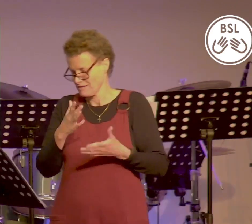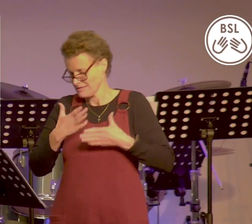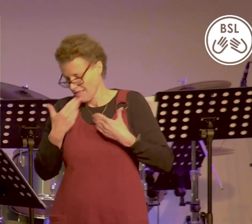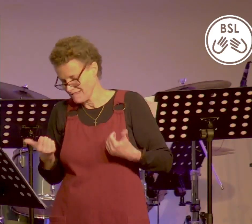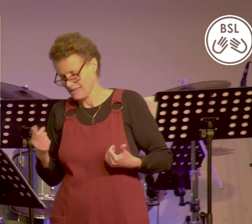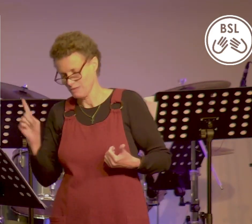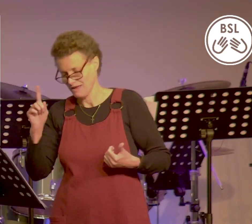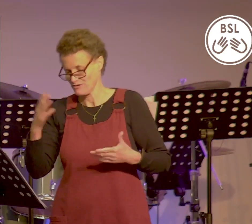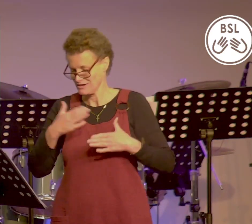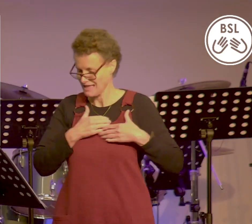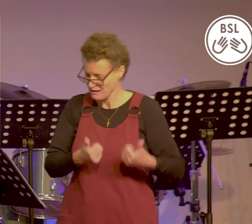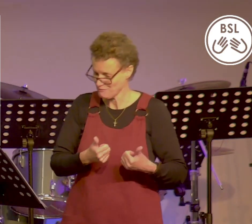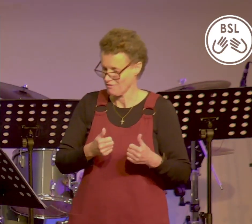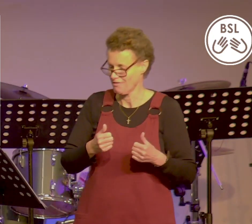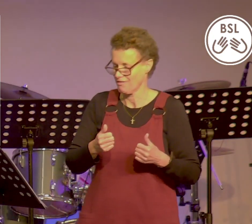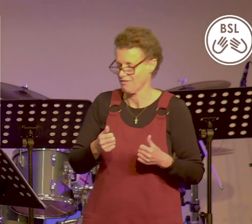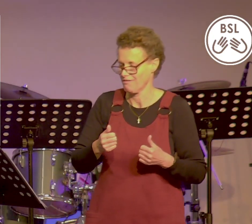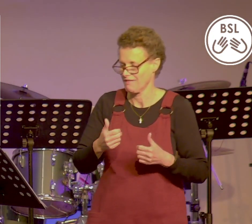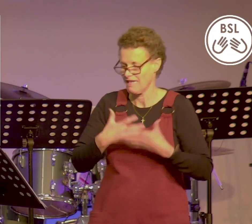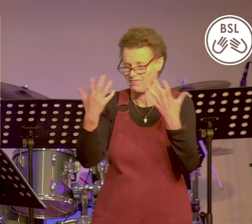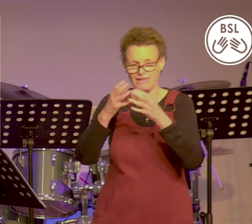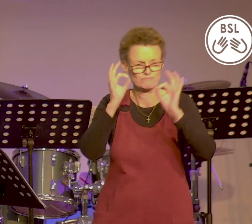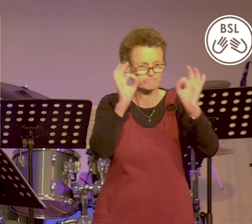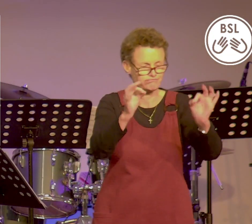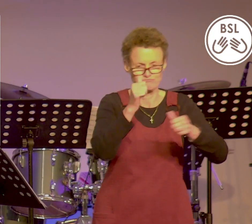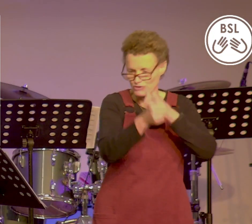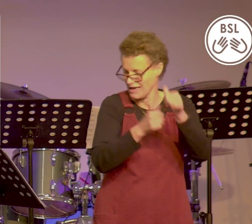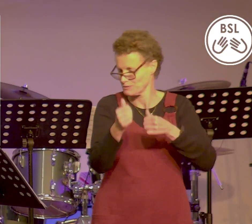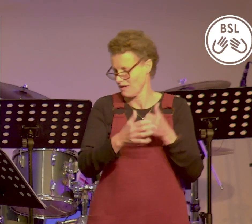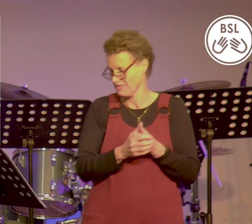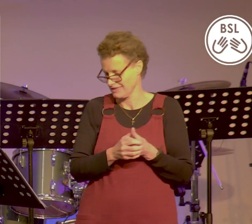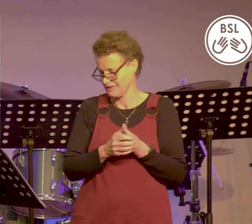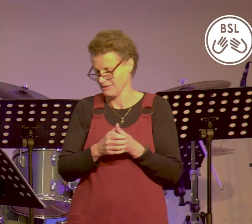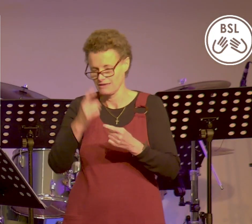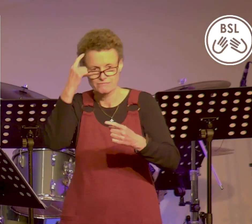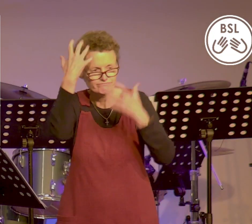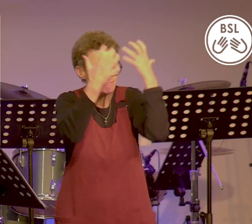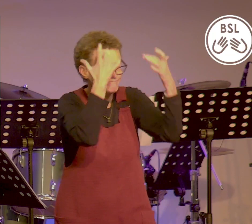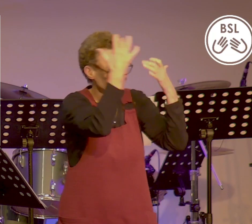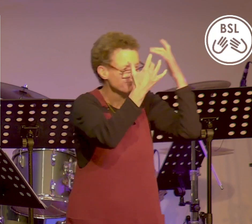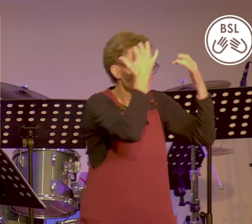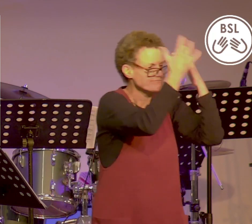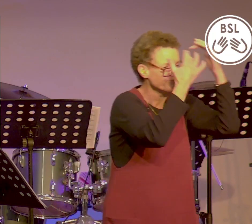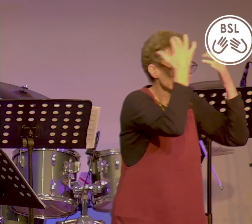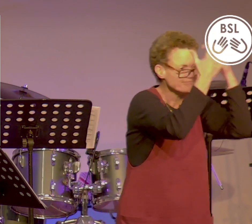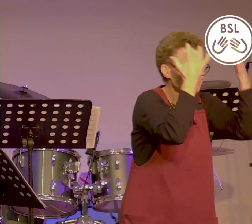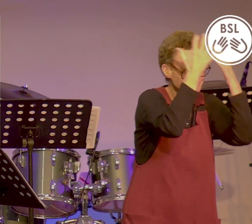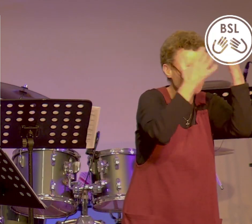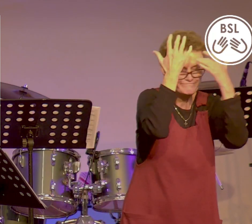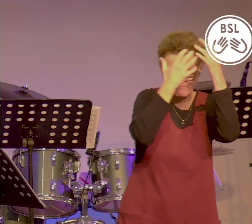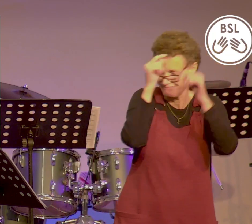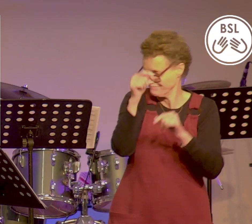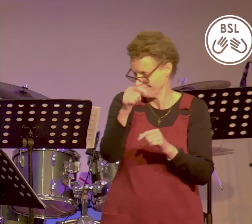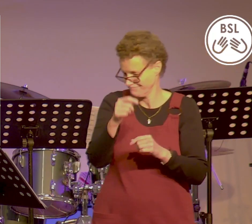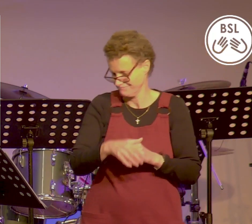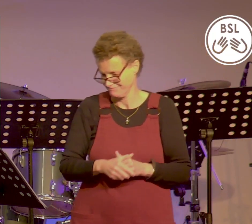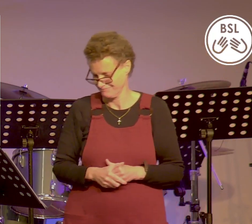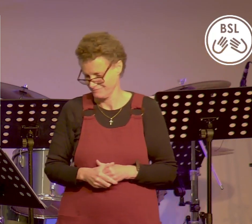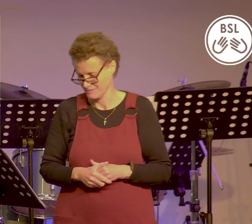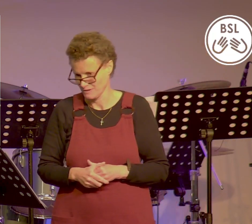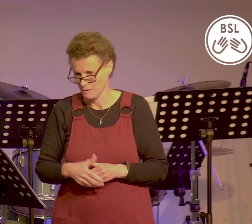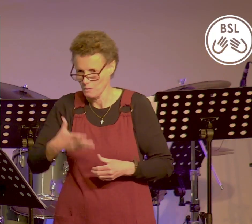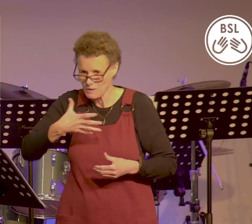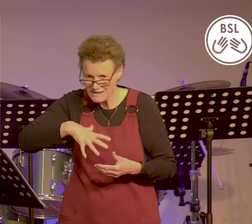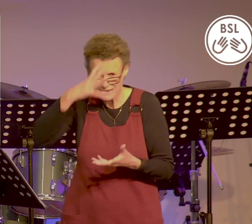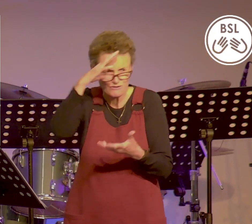finally, brothers and sisters, whatever is true, whatever is noble, whatever is right, whatever is pure, whatever